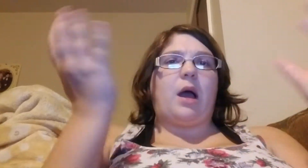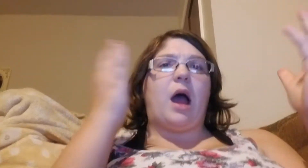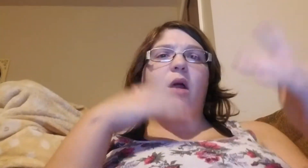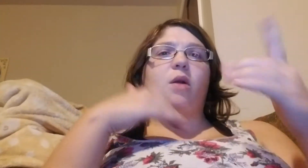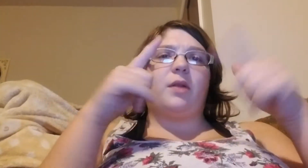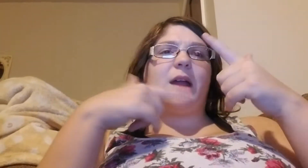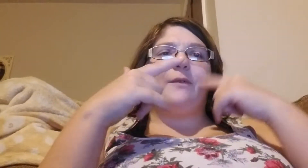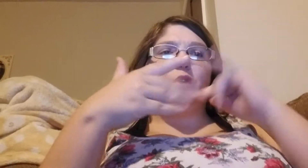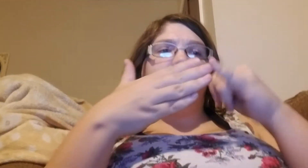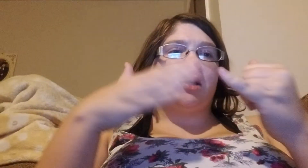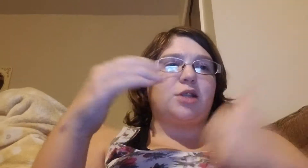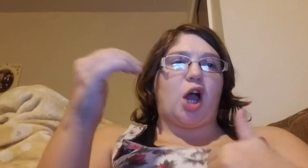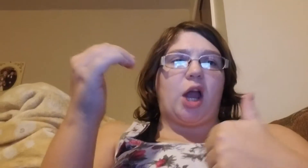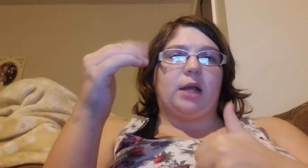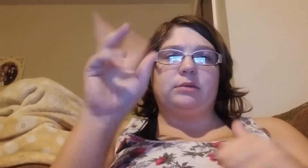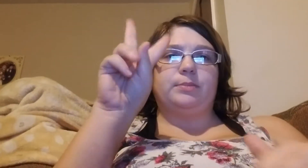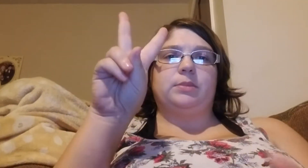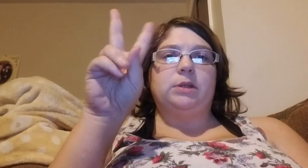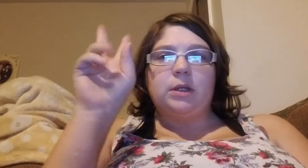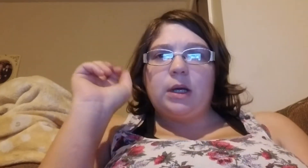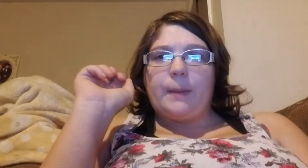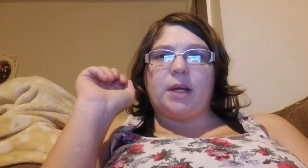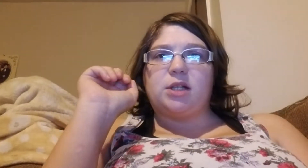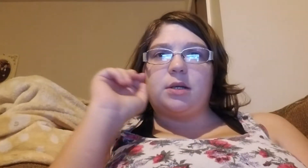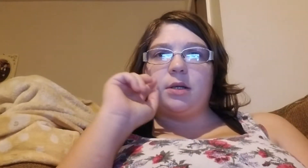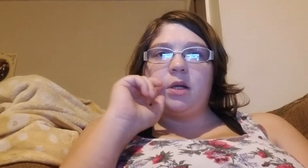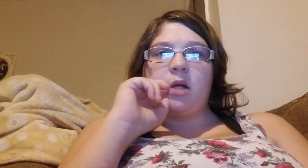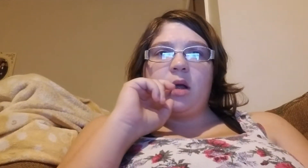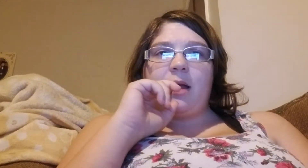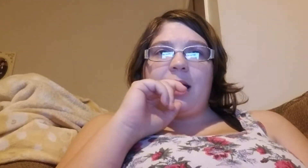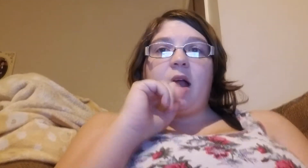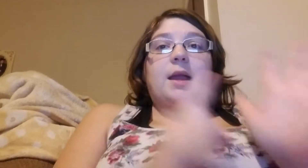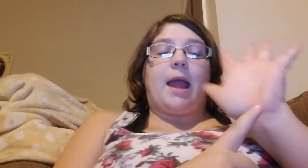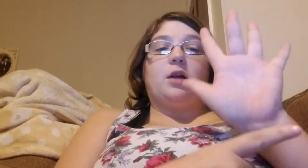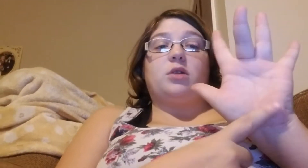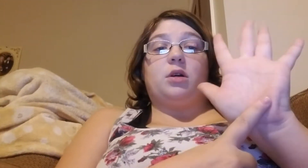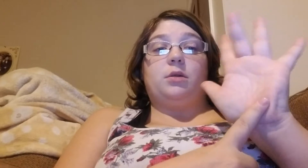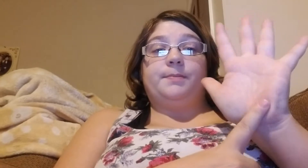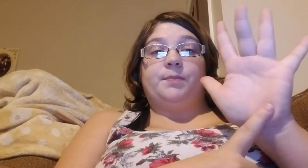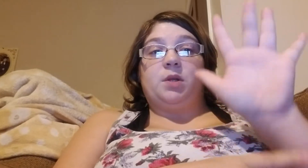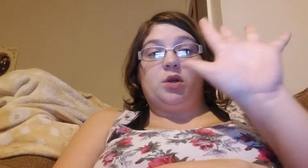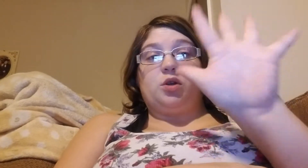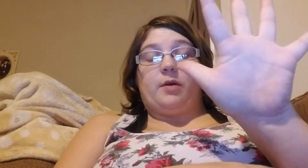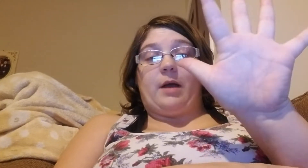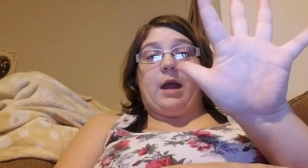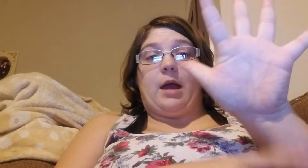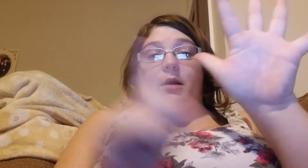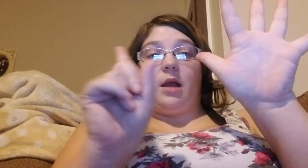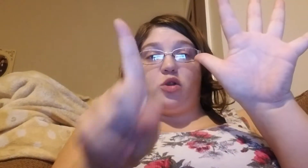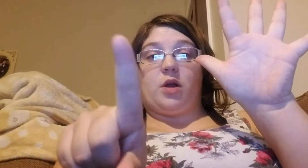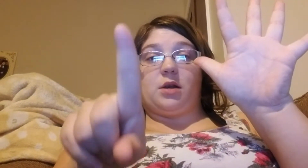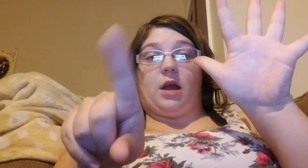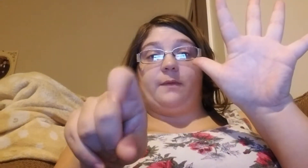I don't know the sign for it. Sorry. Peace. Candle. Your hand and your index